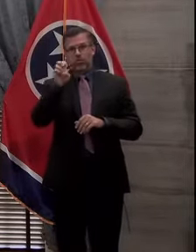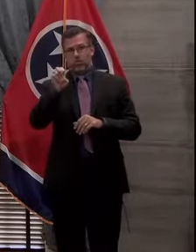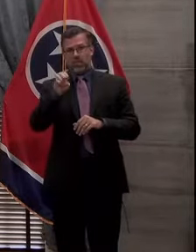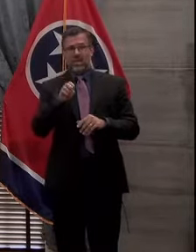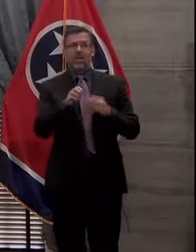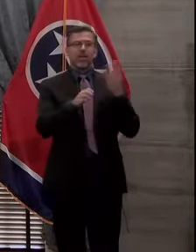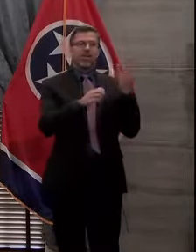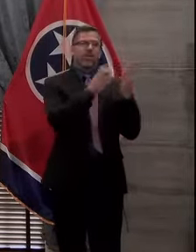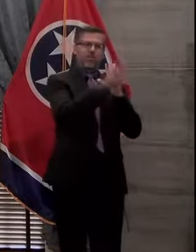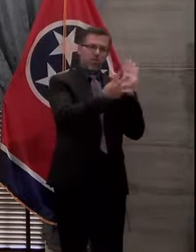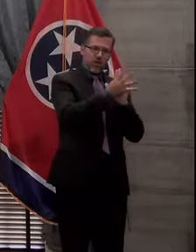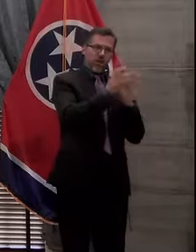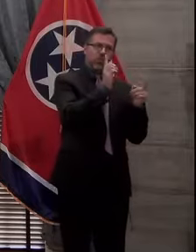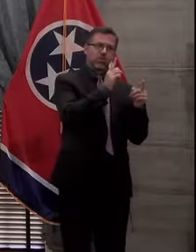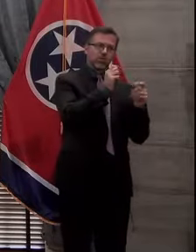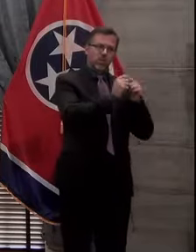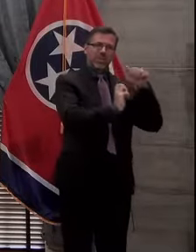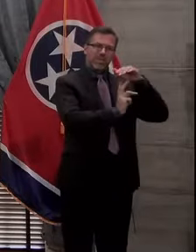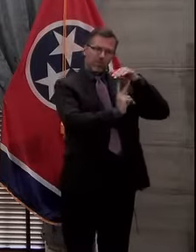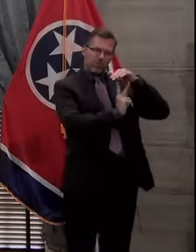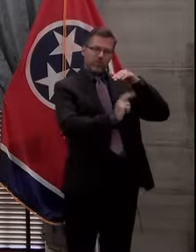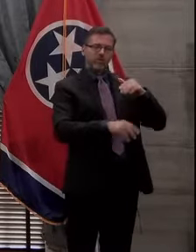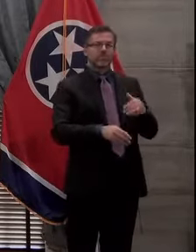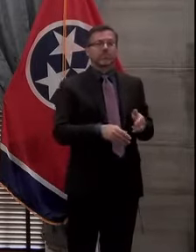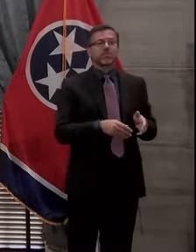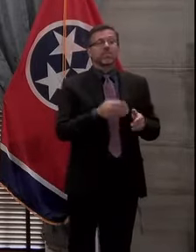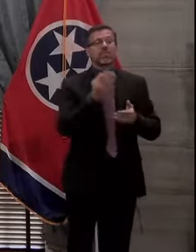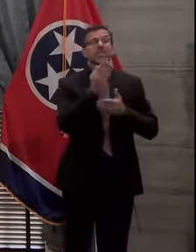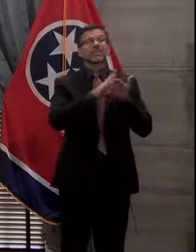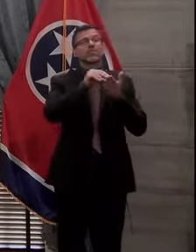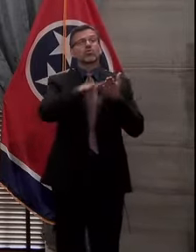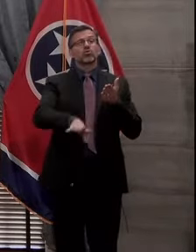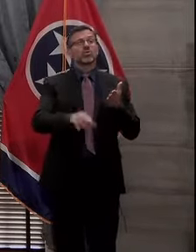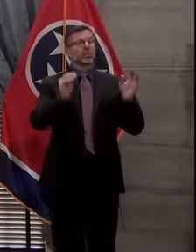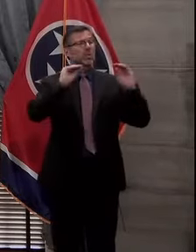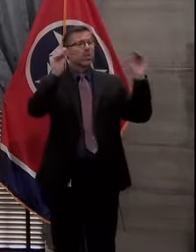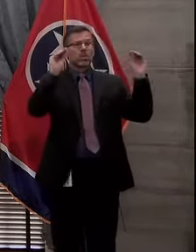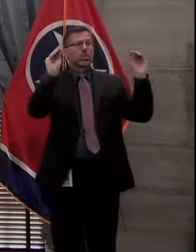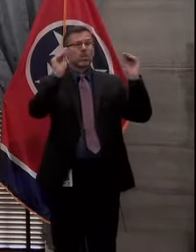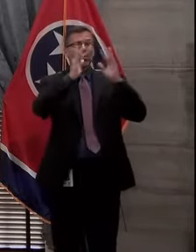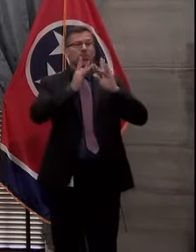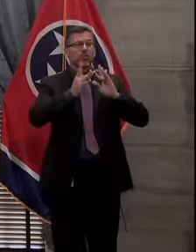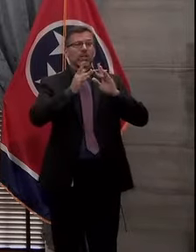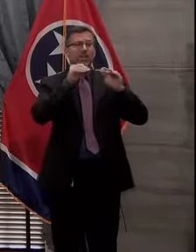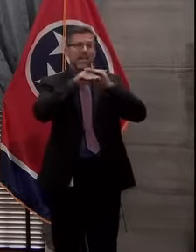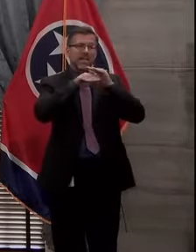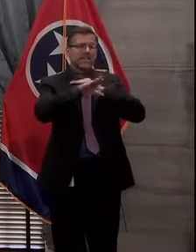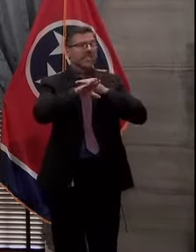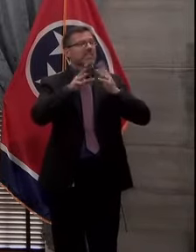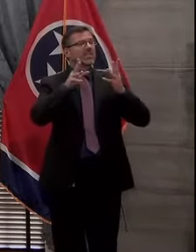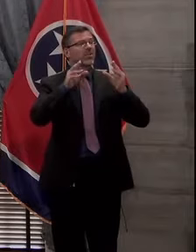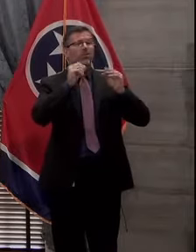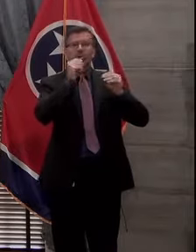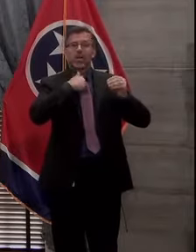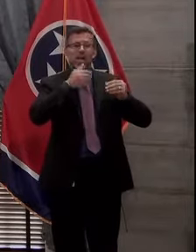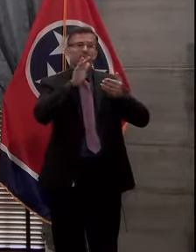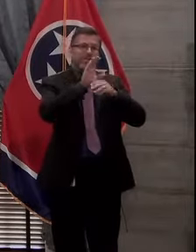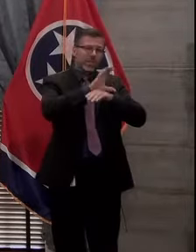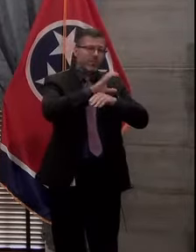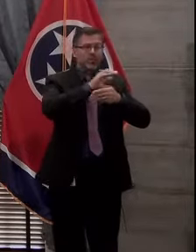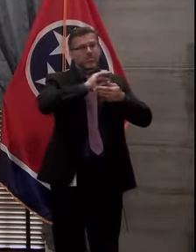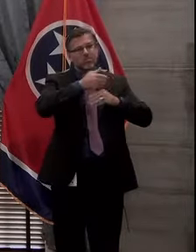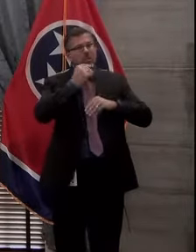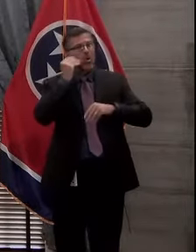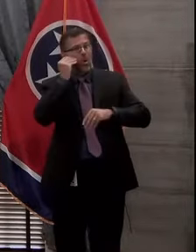are entitled to those minutes of instruction, and we know for those students who don't have internet access and who don't have devices at home, oftentimes are